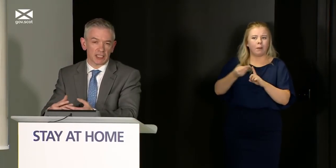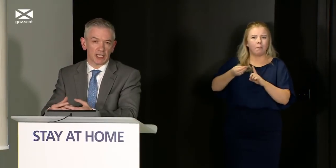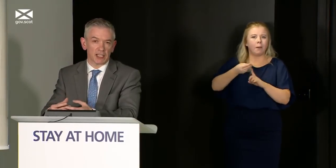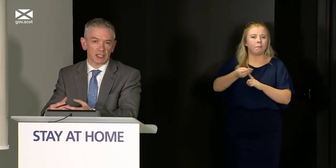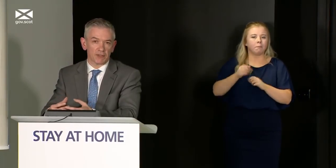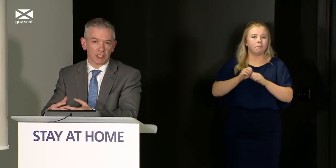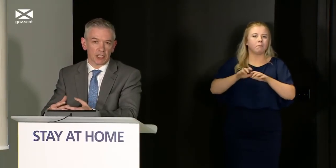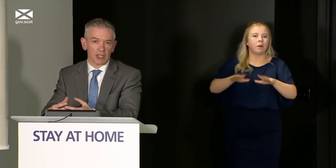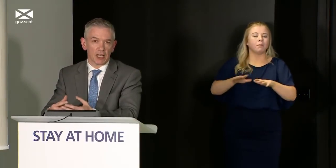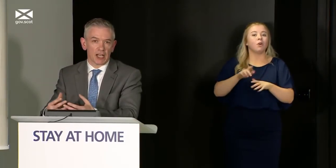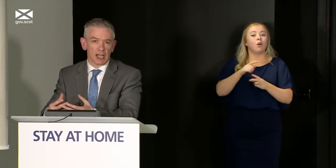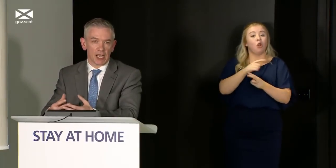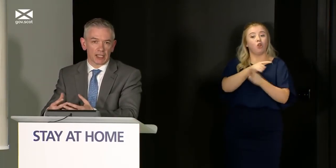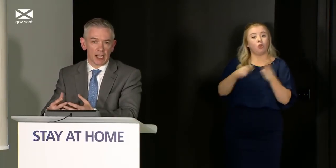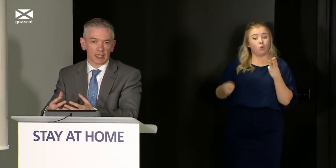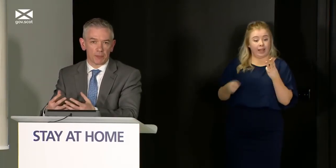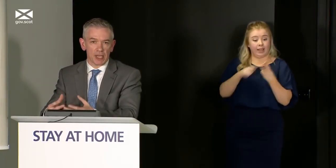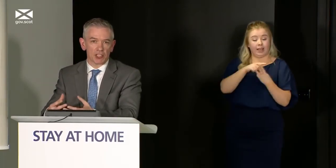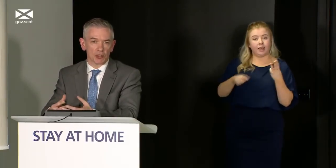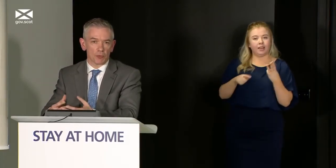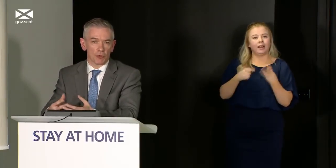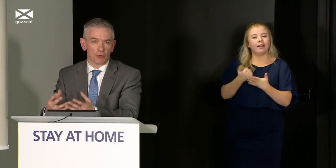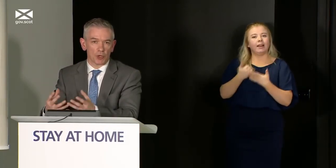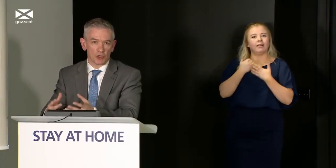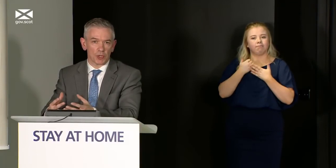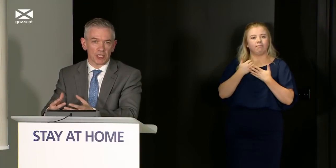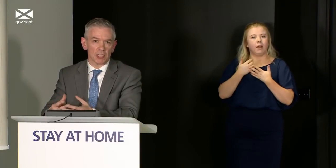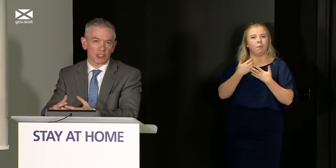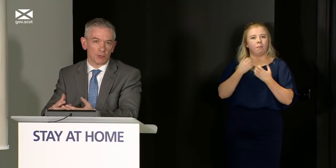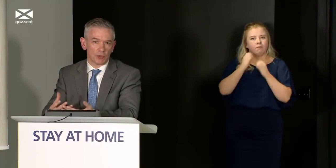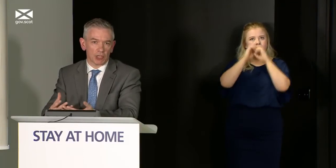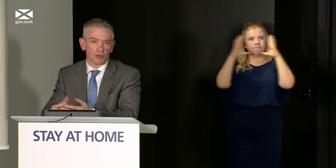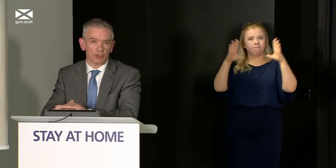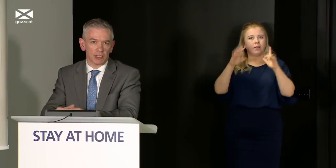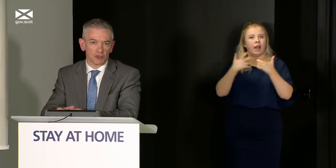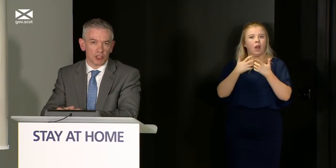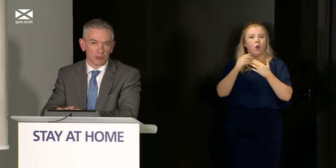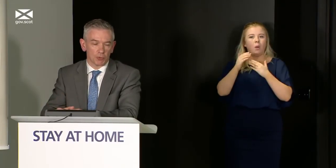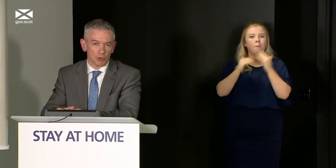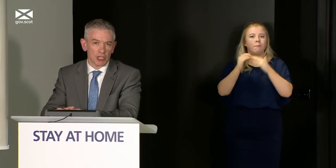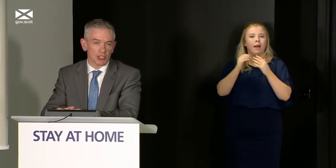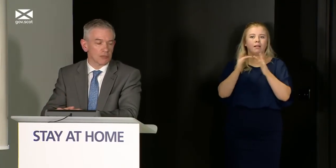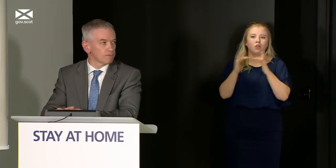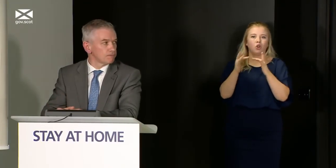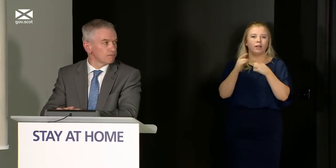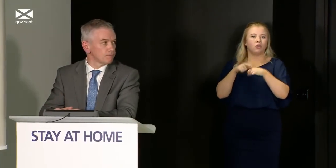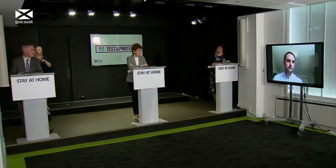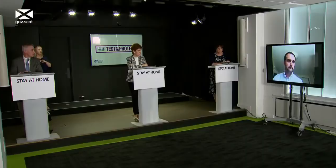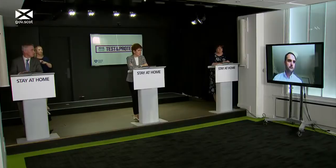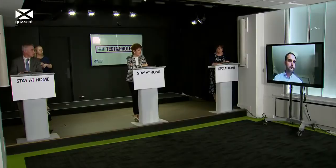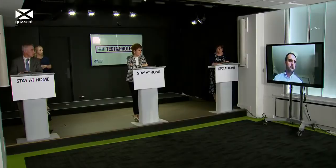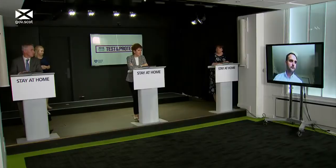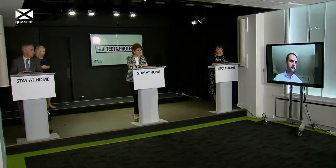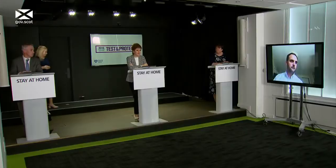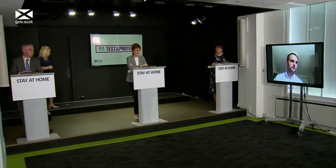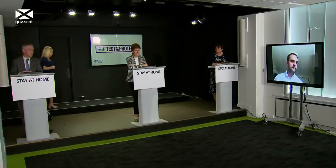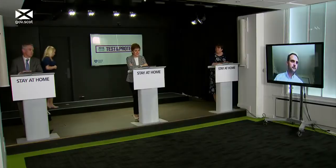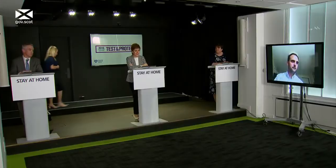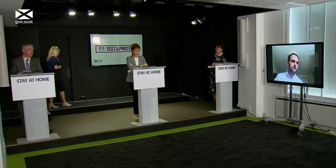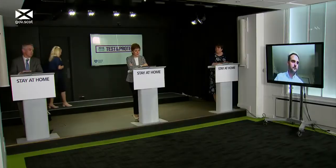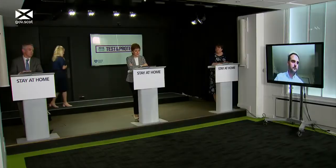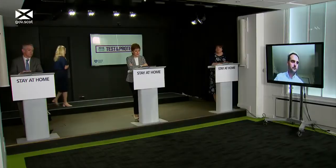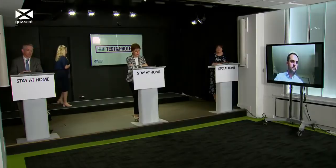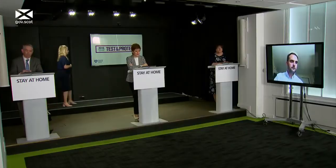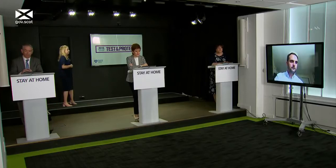categories taken together give us a kind of basis on which we can start to build that contact tracing process. So I think